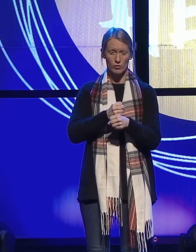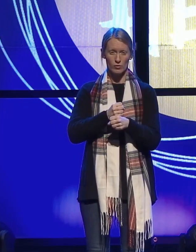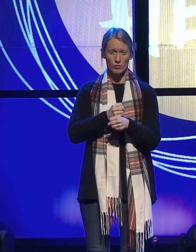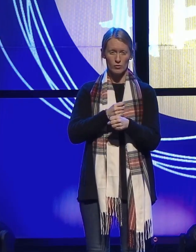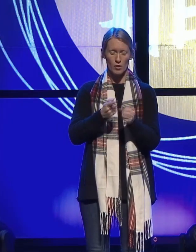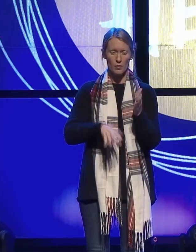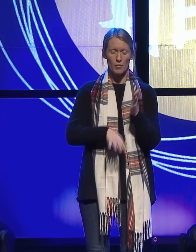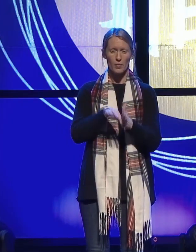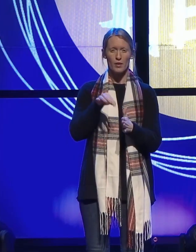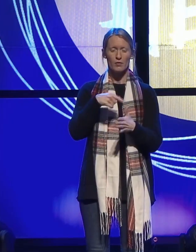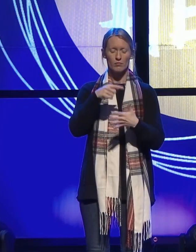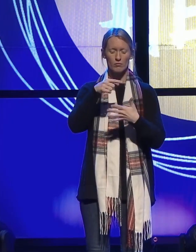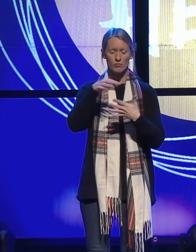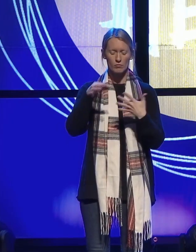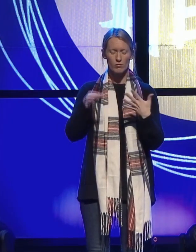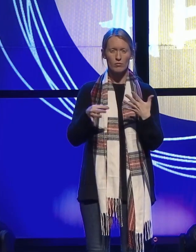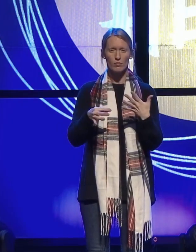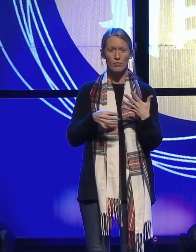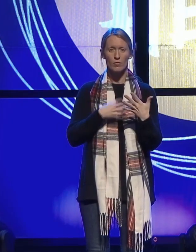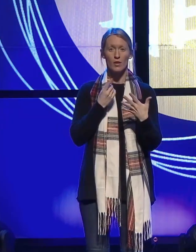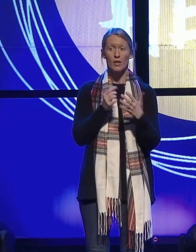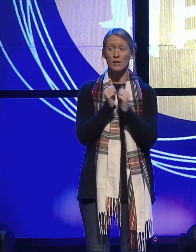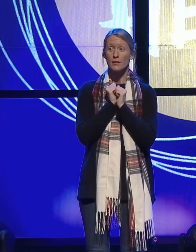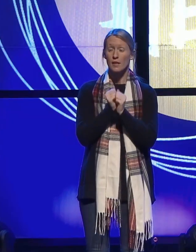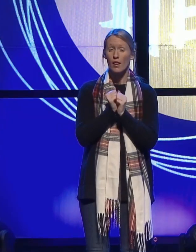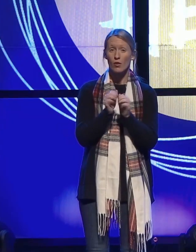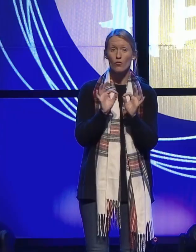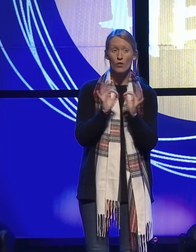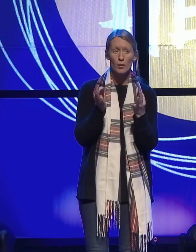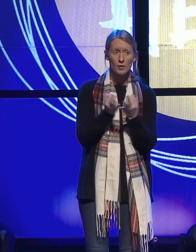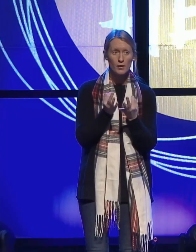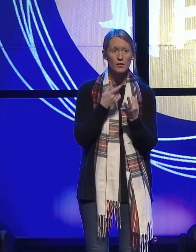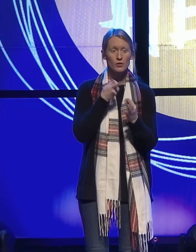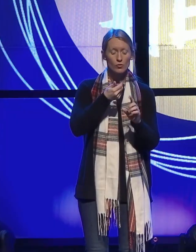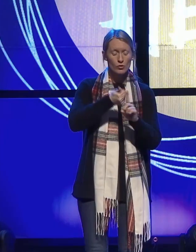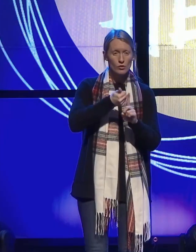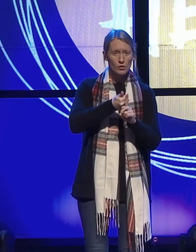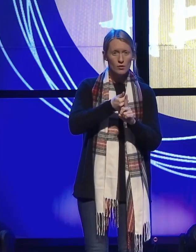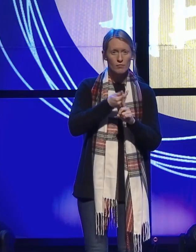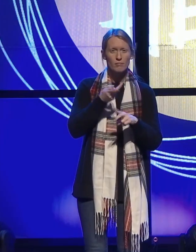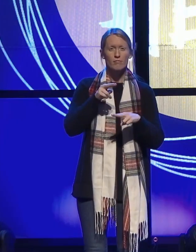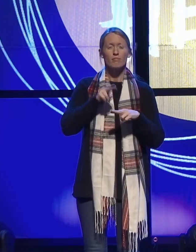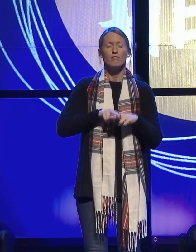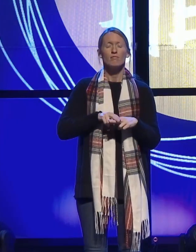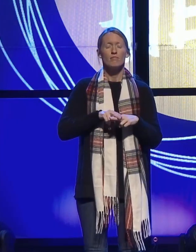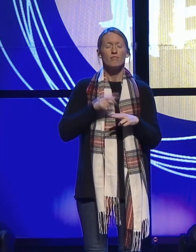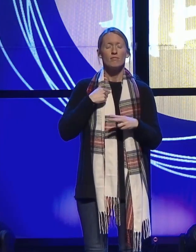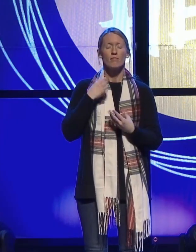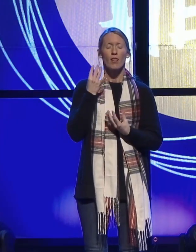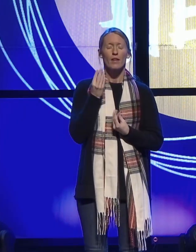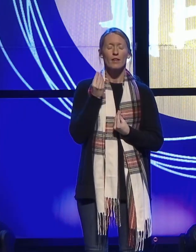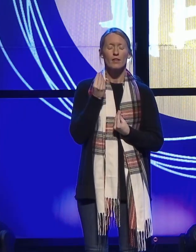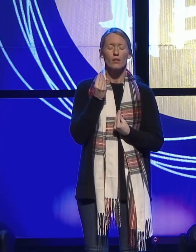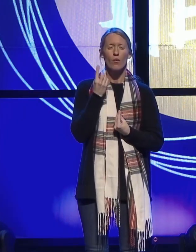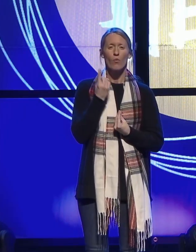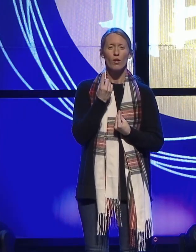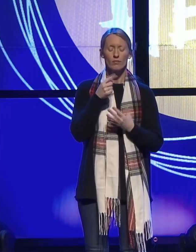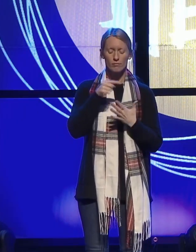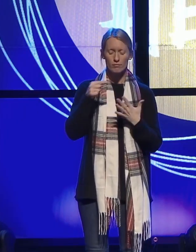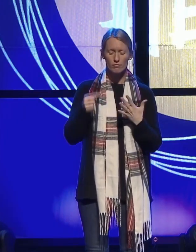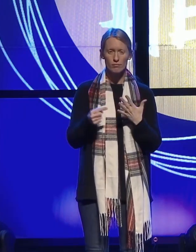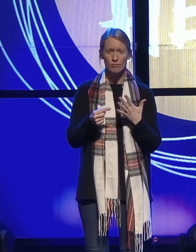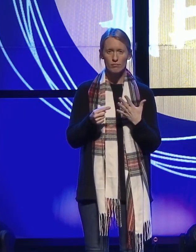Pick one area, and together, if you're family, if it's just you, then just sit down. Like, where do you want to be in that one key